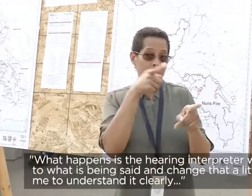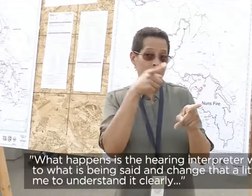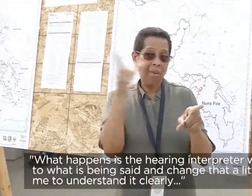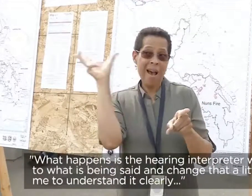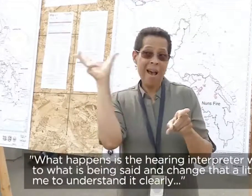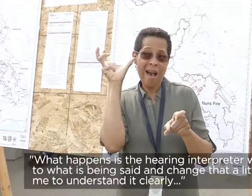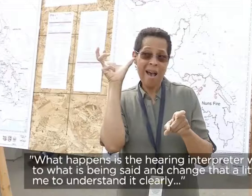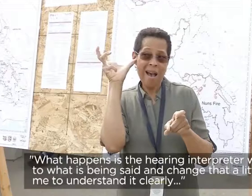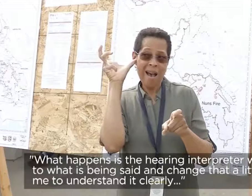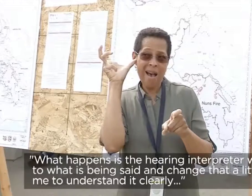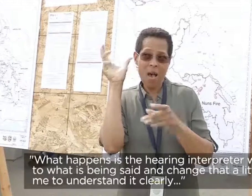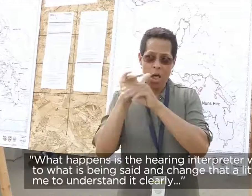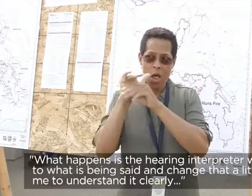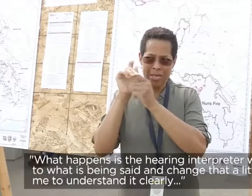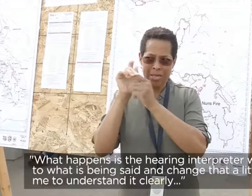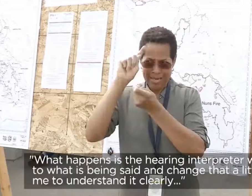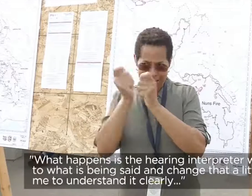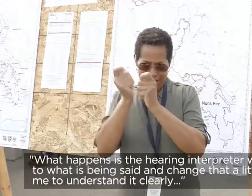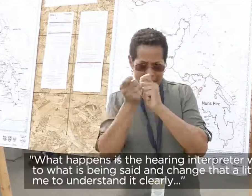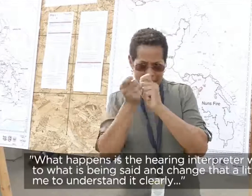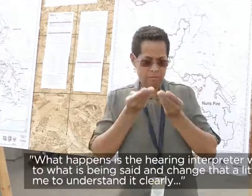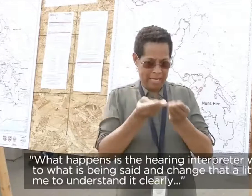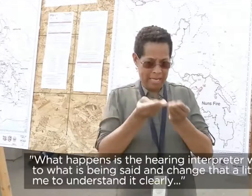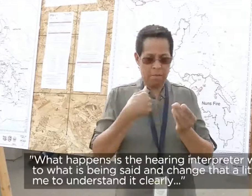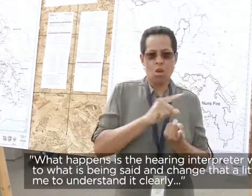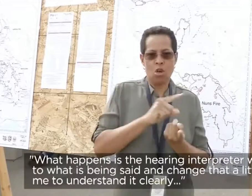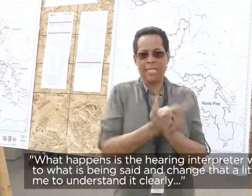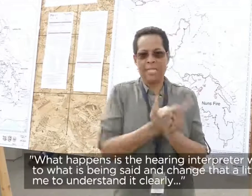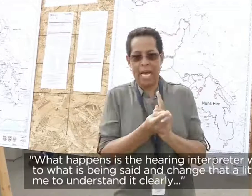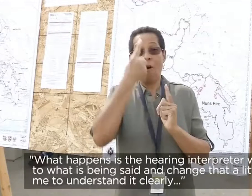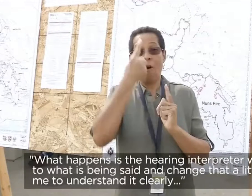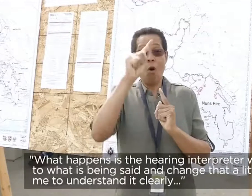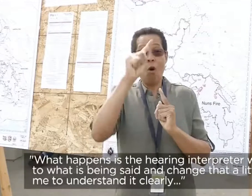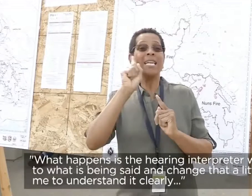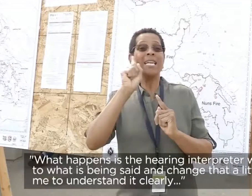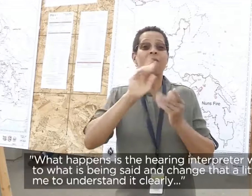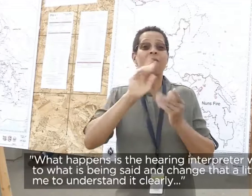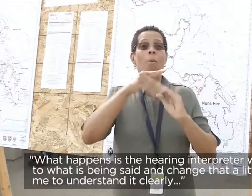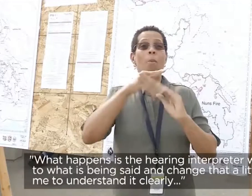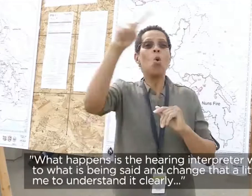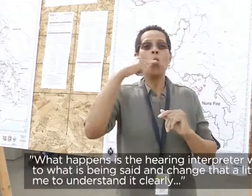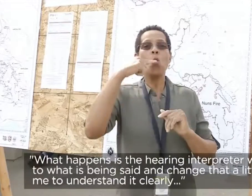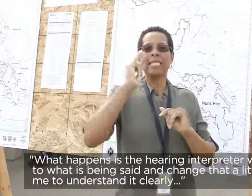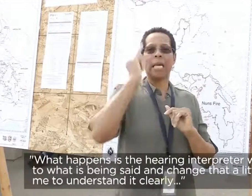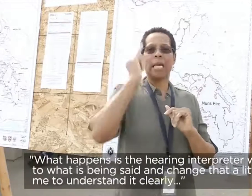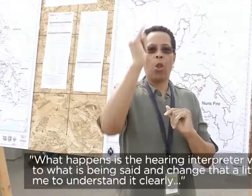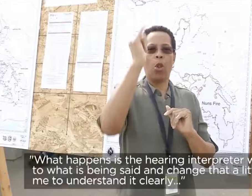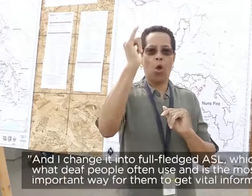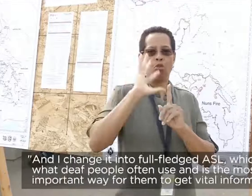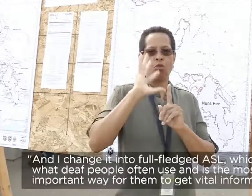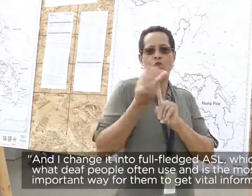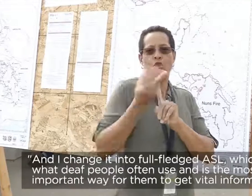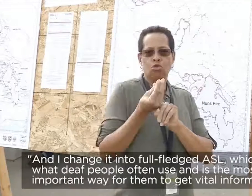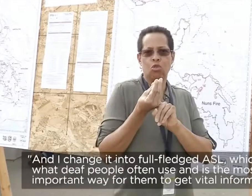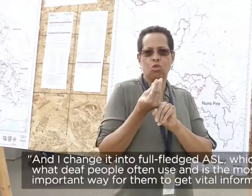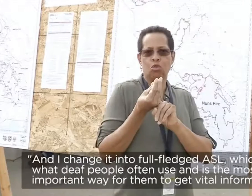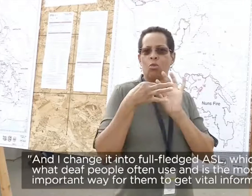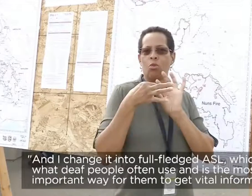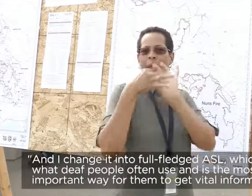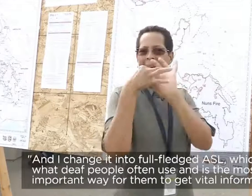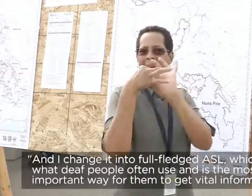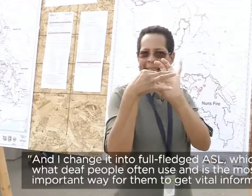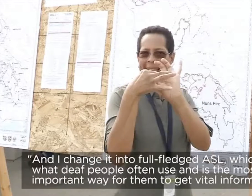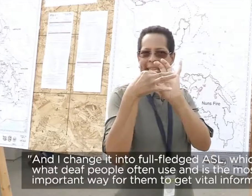happens is that the hearing interpreter will listen to what's being said and change that a little bit for me to understand it clearly, and then I change it